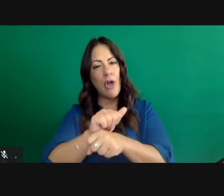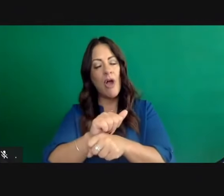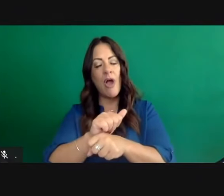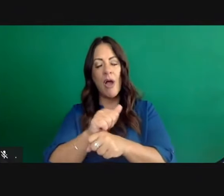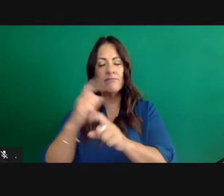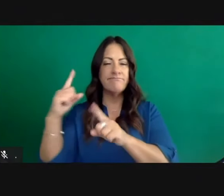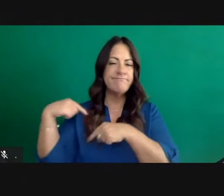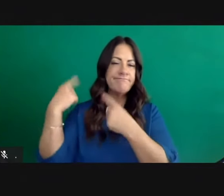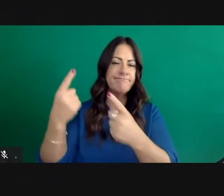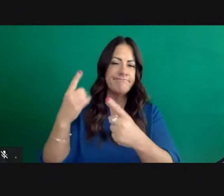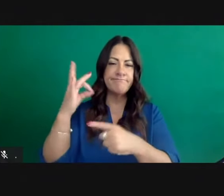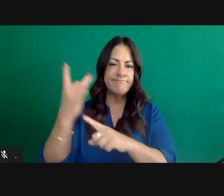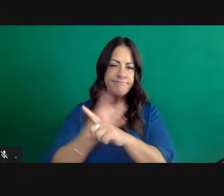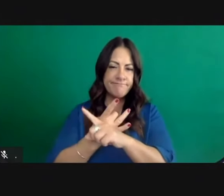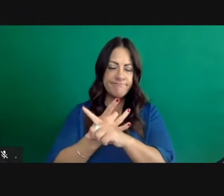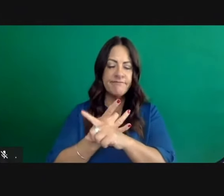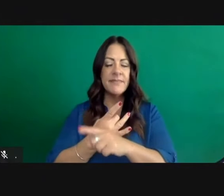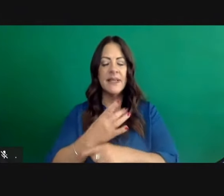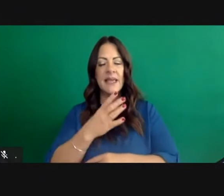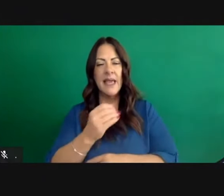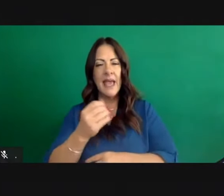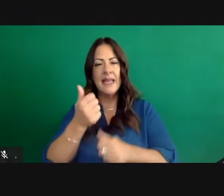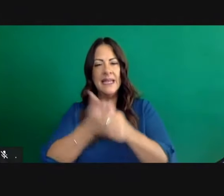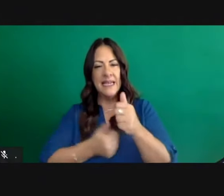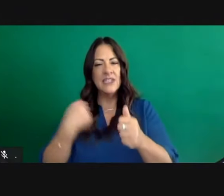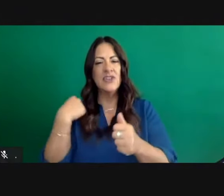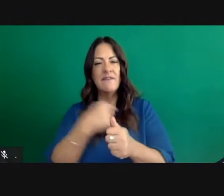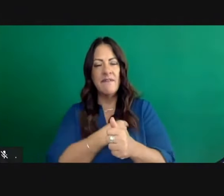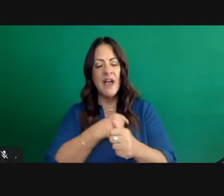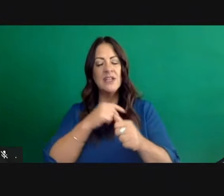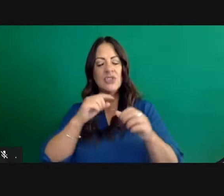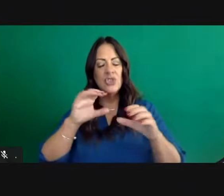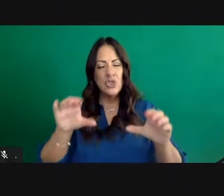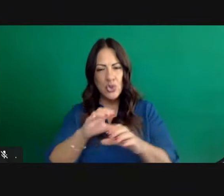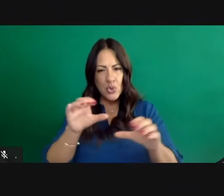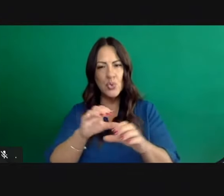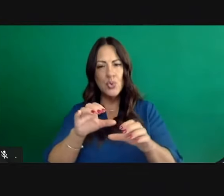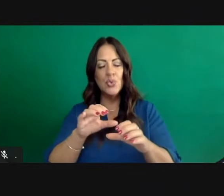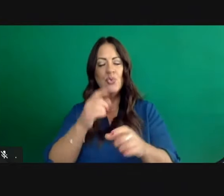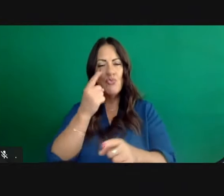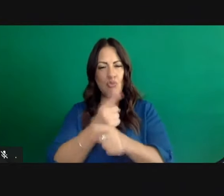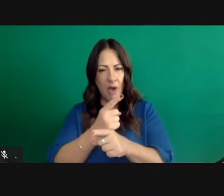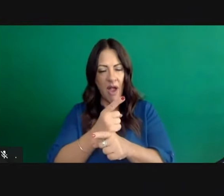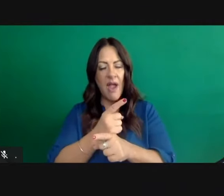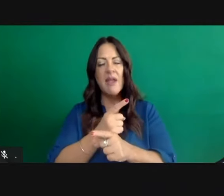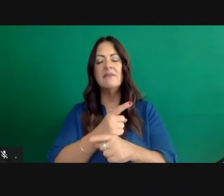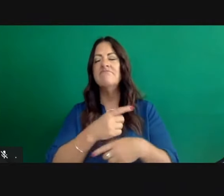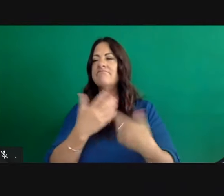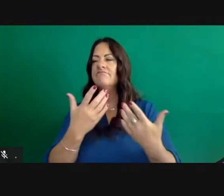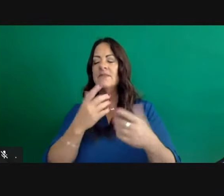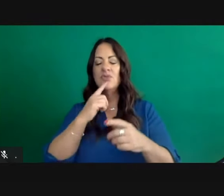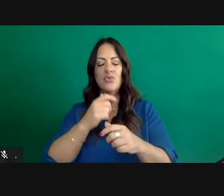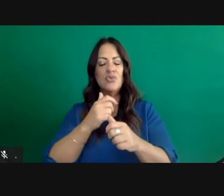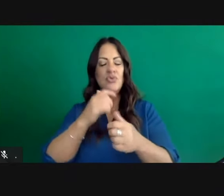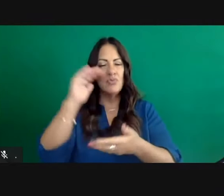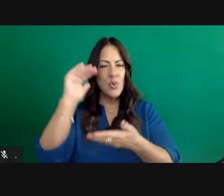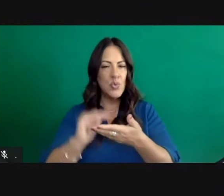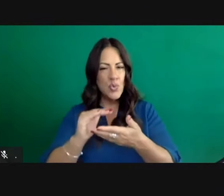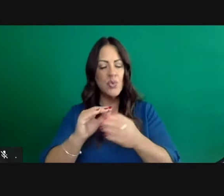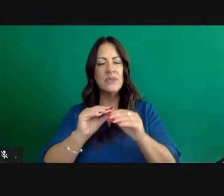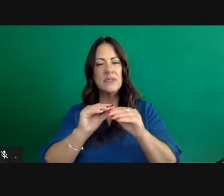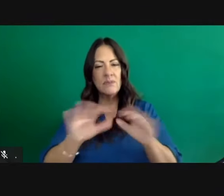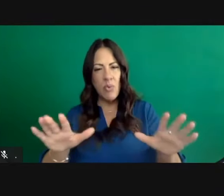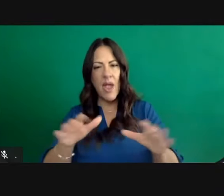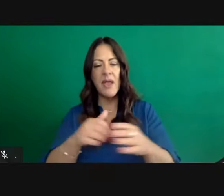we'll do our part to keep transmission in our communities low. We know that there's some changes ahead, and that we'll